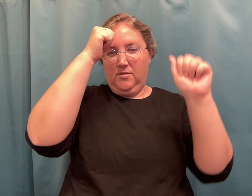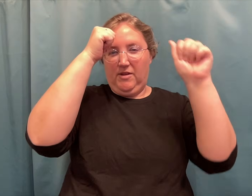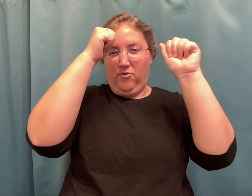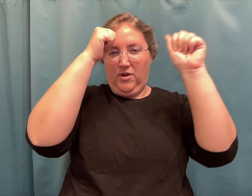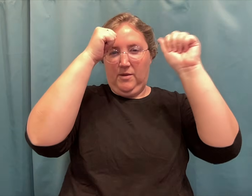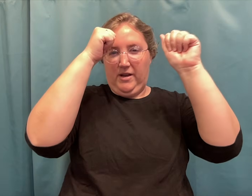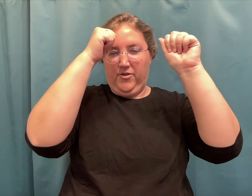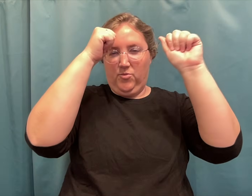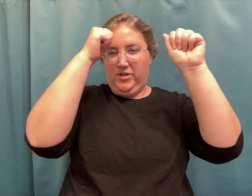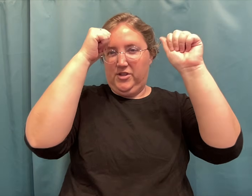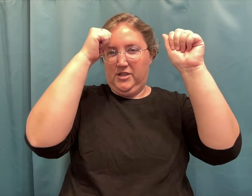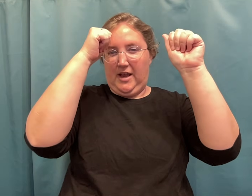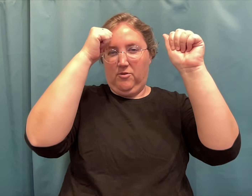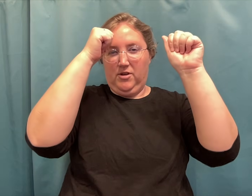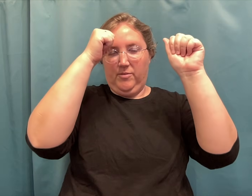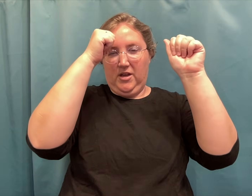my forehead. My other one's just out nearby.